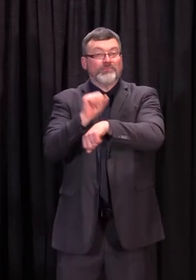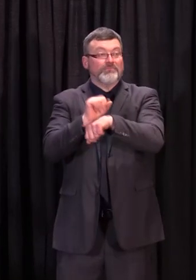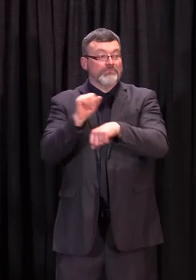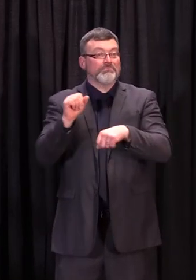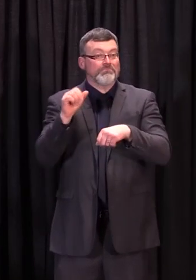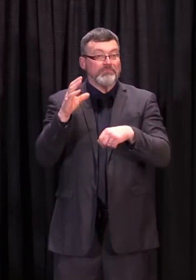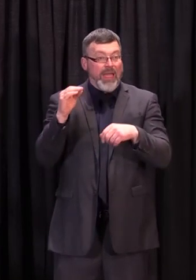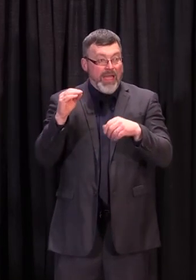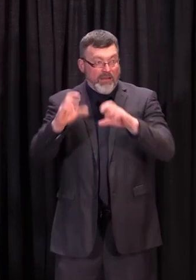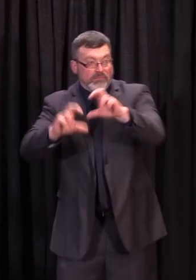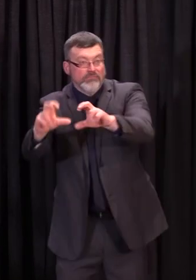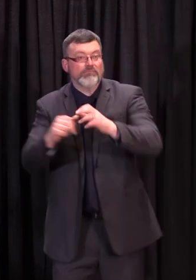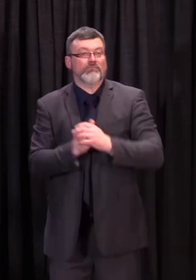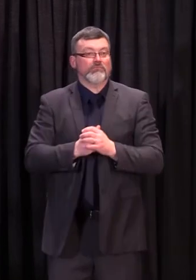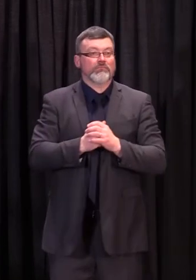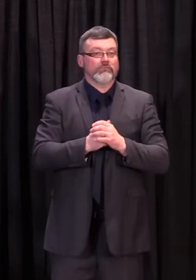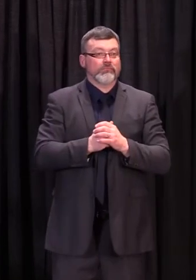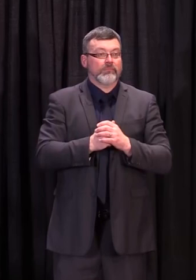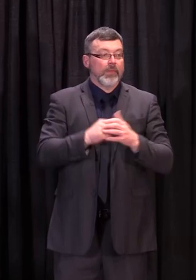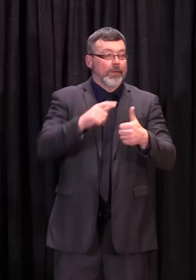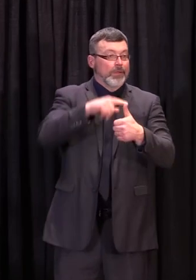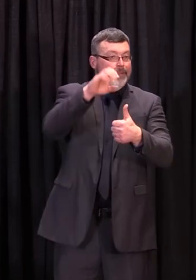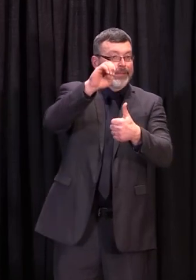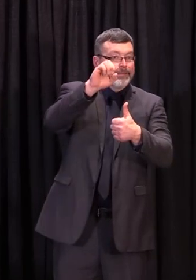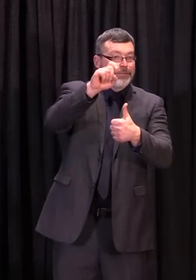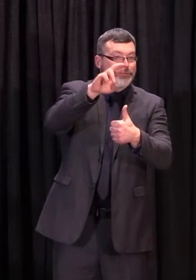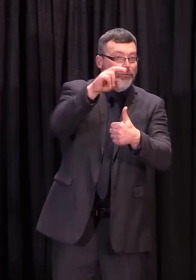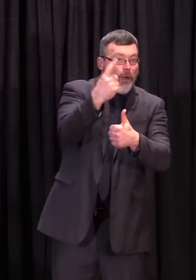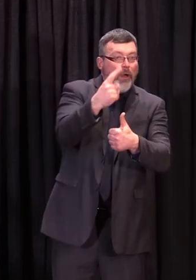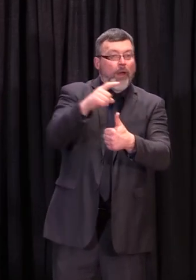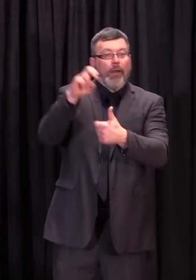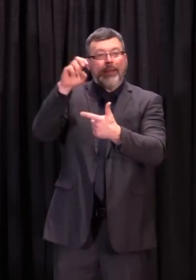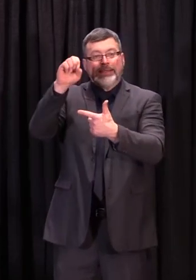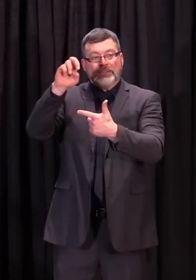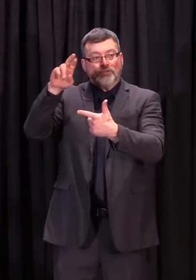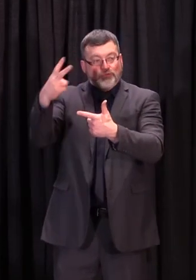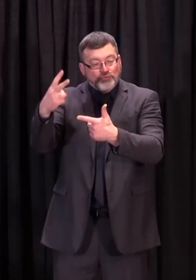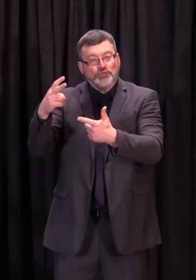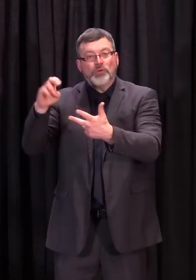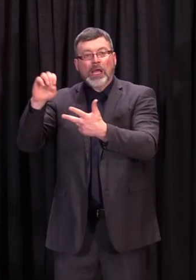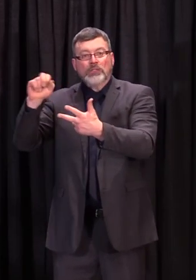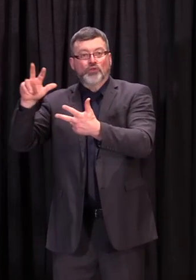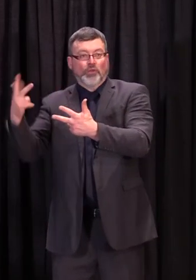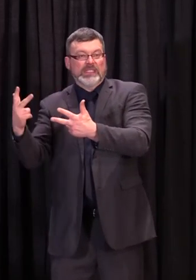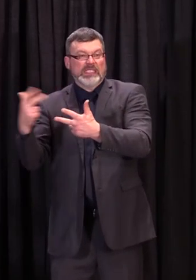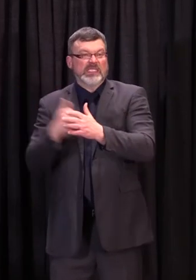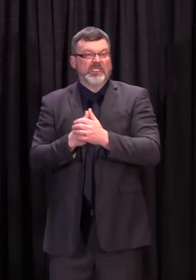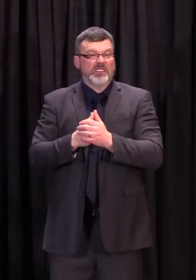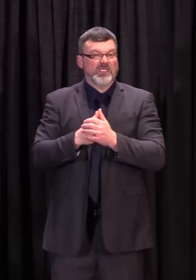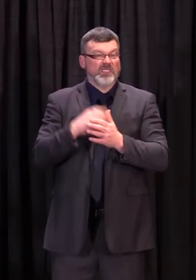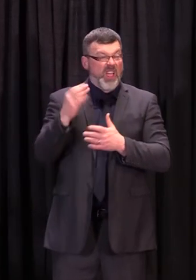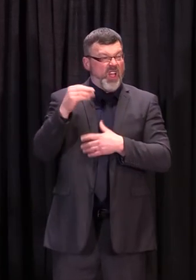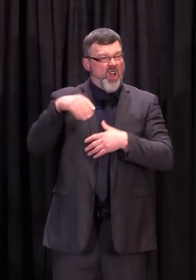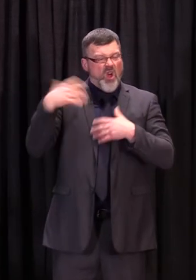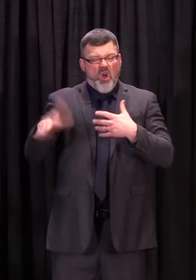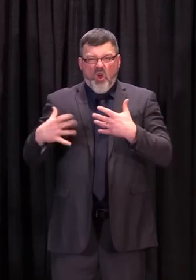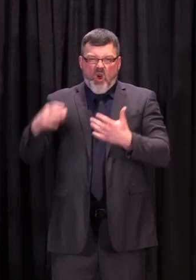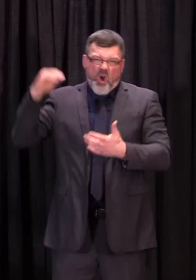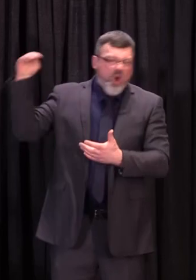ESSER I, ESSER II, ESSER III, and hundreds of millions of dollars in other one-time federal funding.